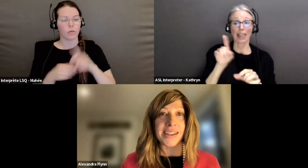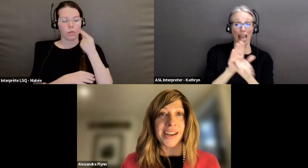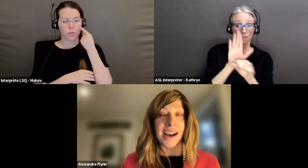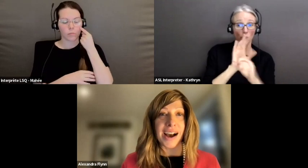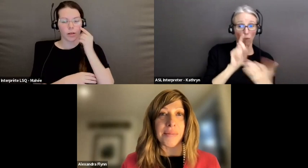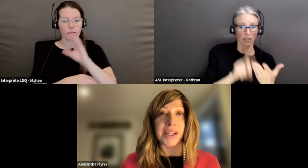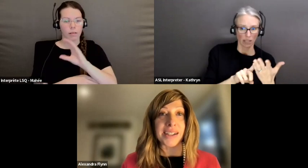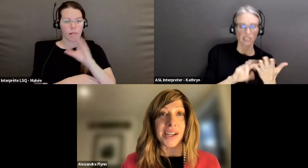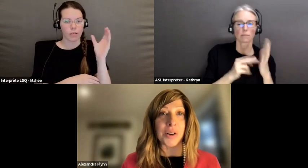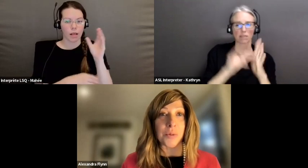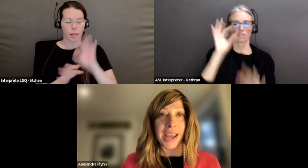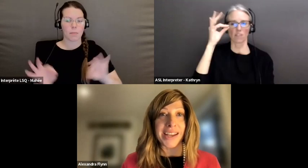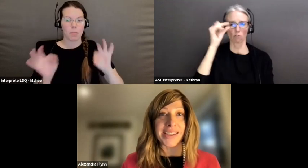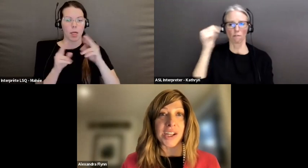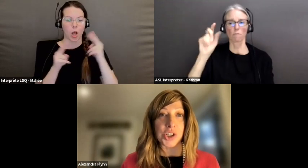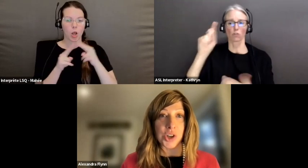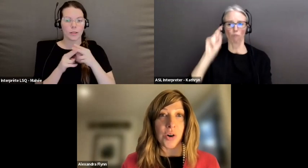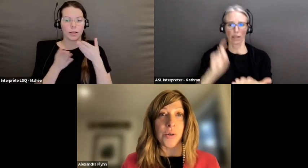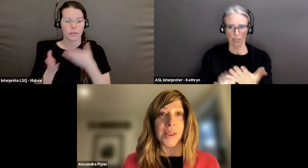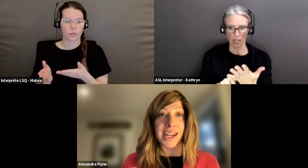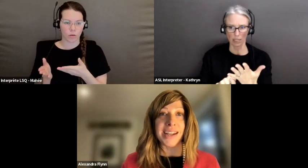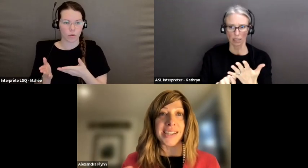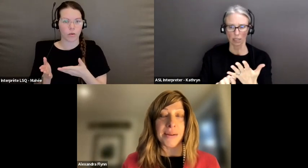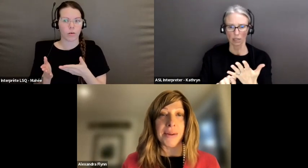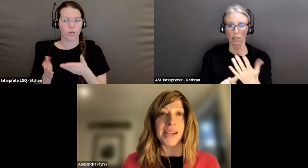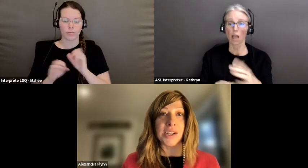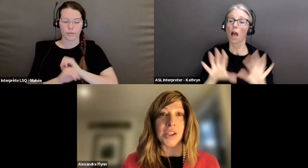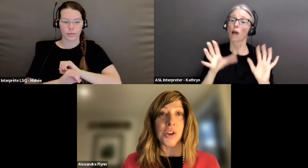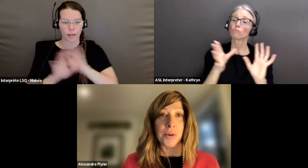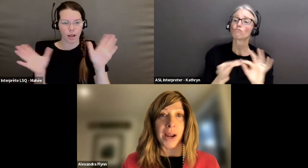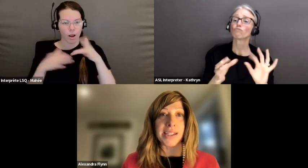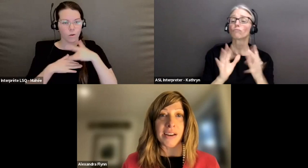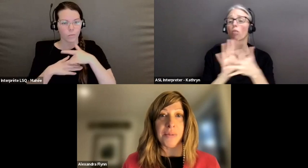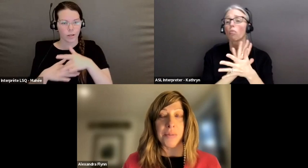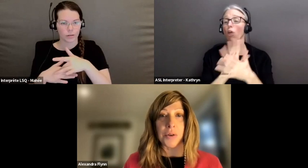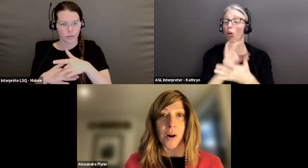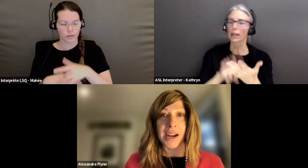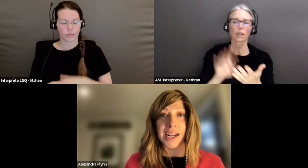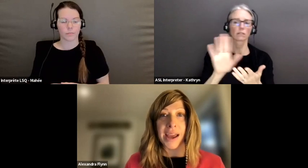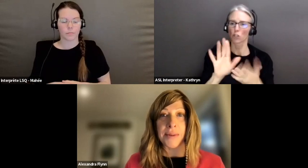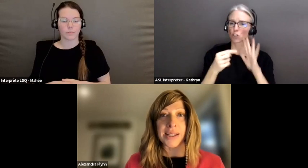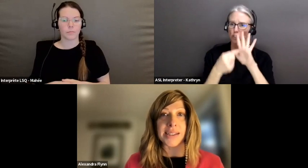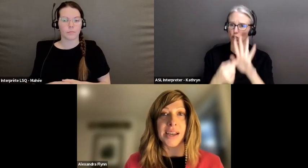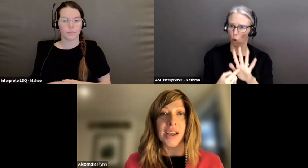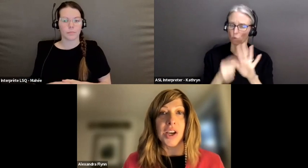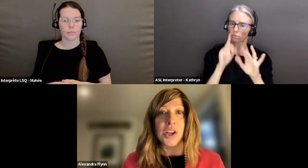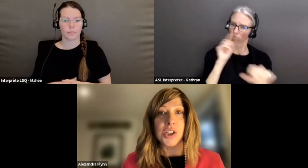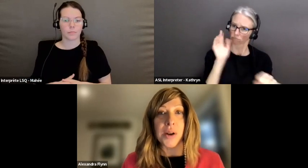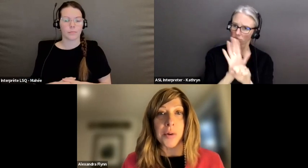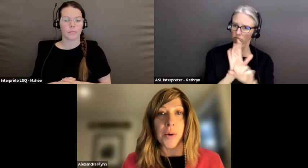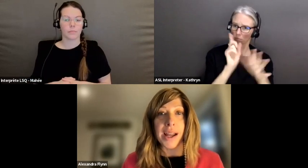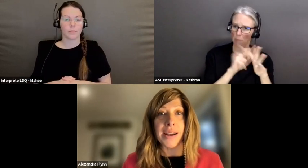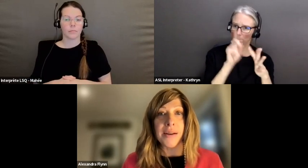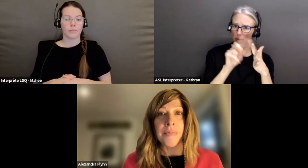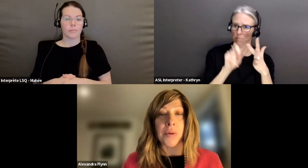concrete, clear ways that show that it is committed to the human rights of people who are encampments. So